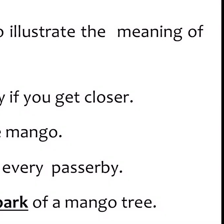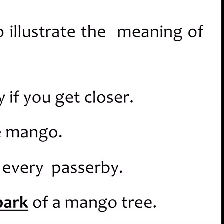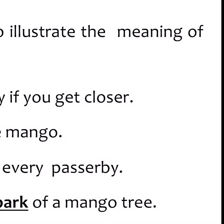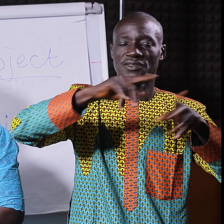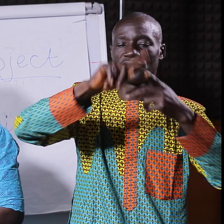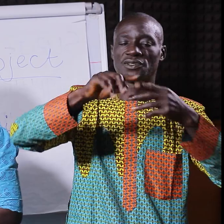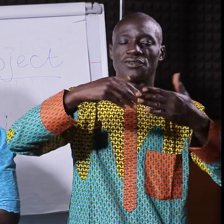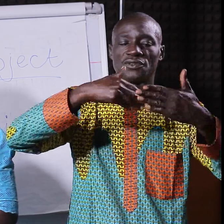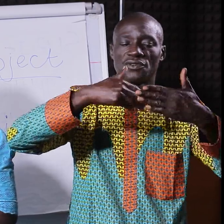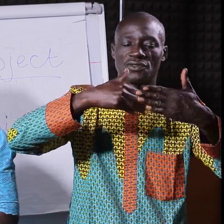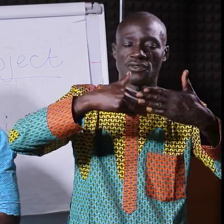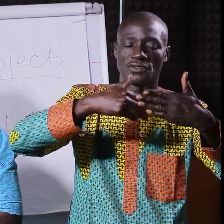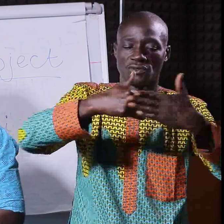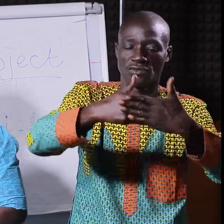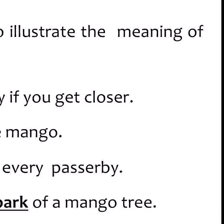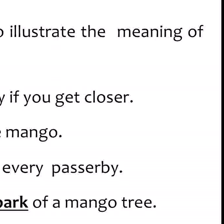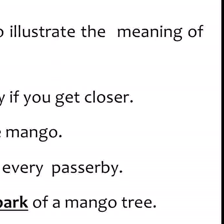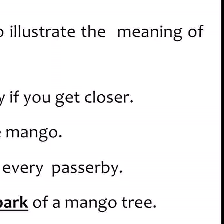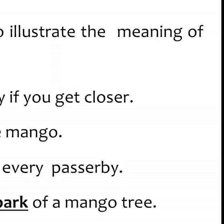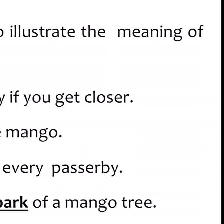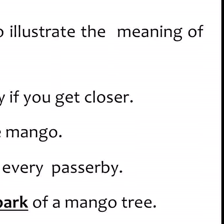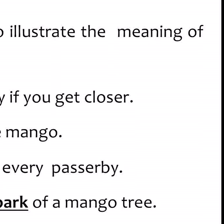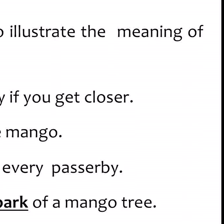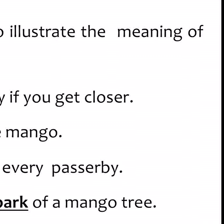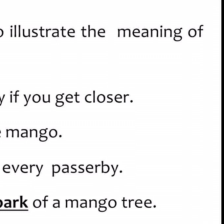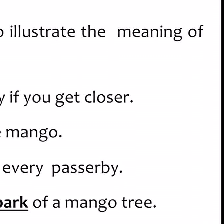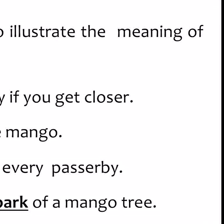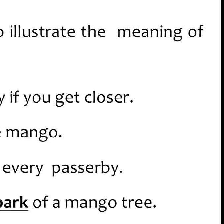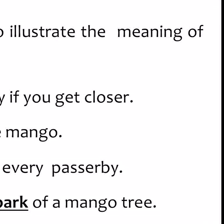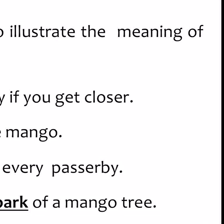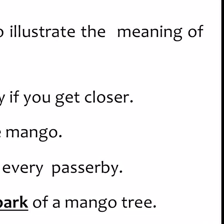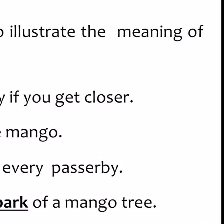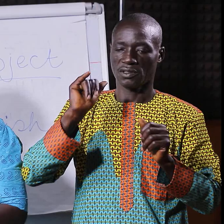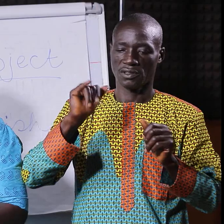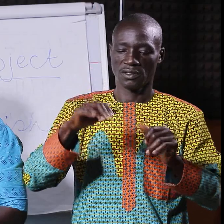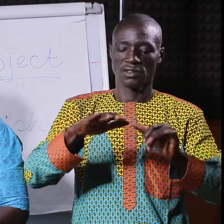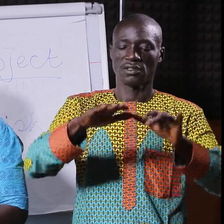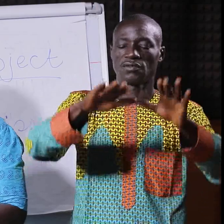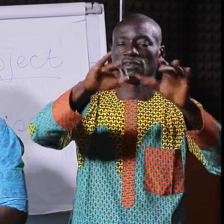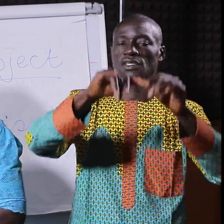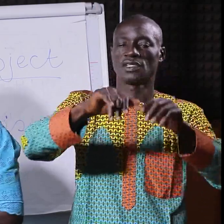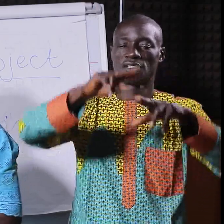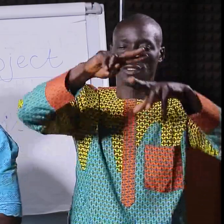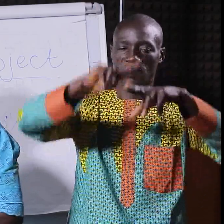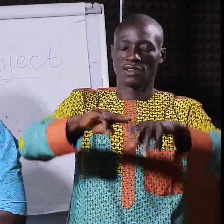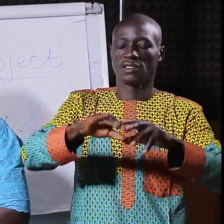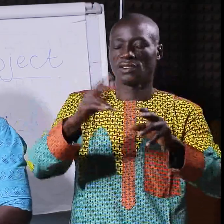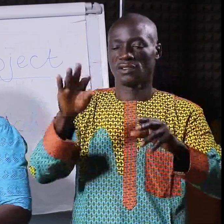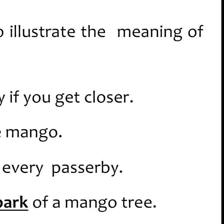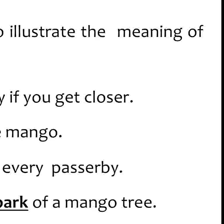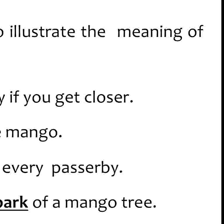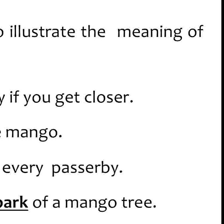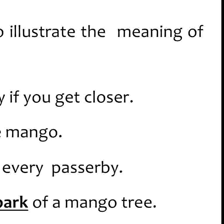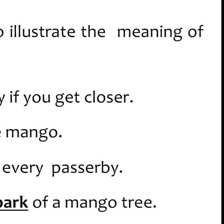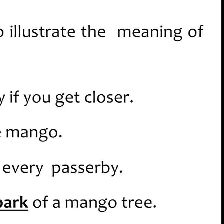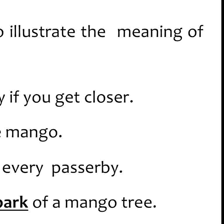closer. That's a verb. 1B, a fly perched on the mango. The fly here is a noun. 2,